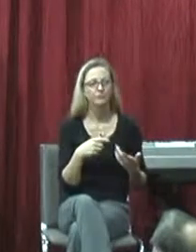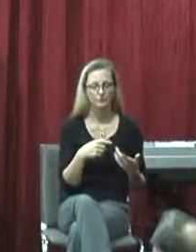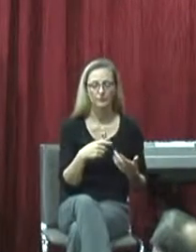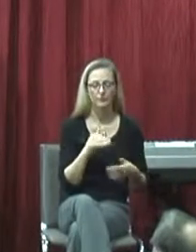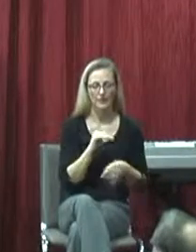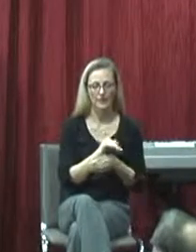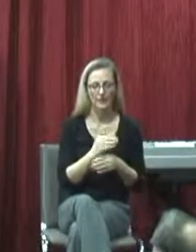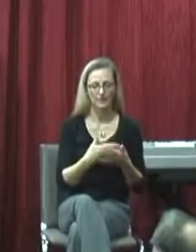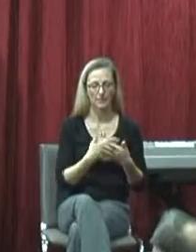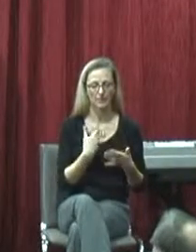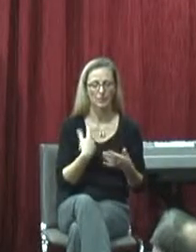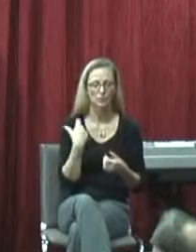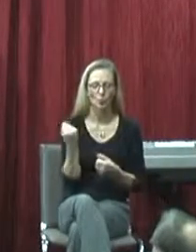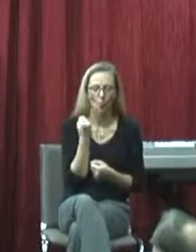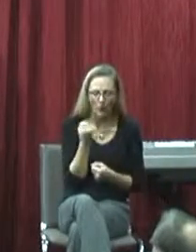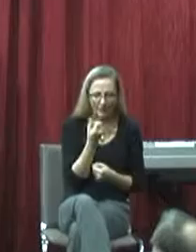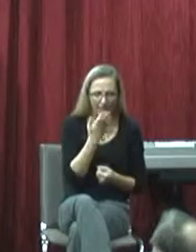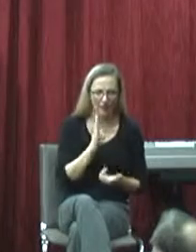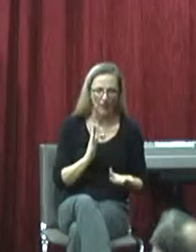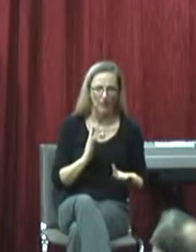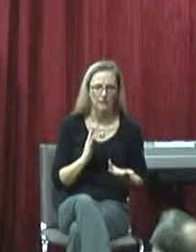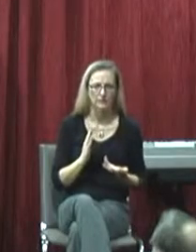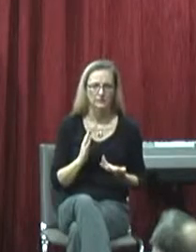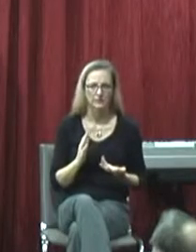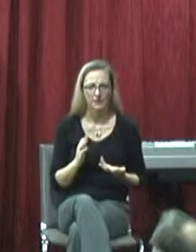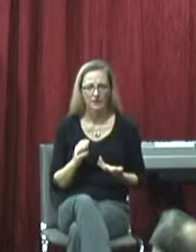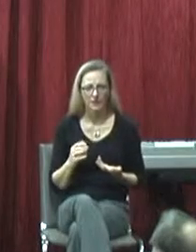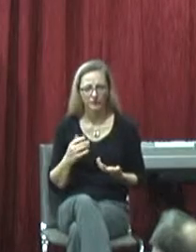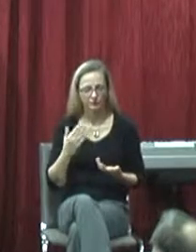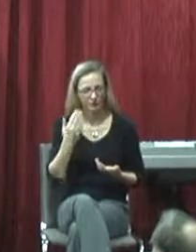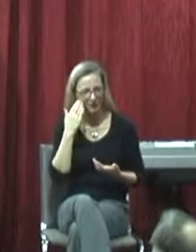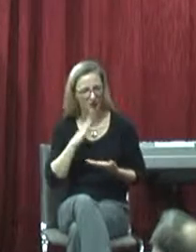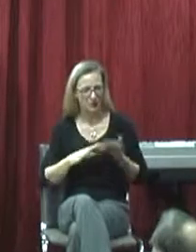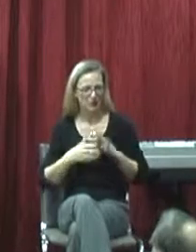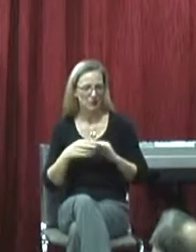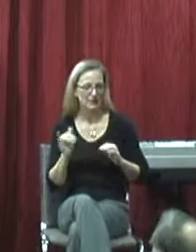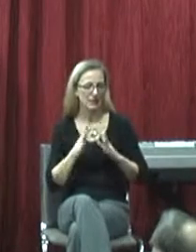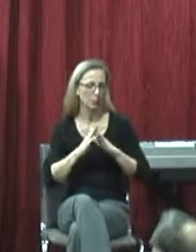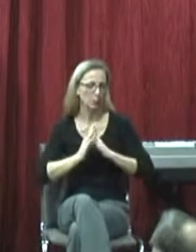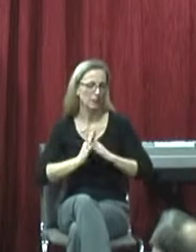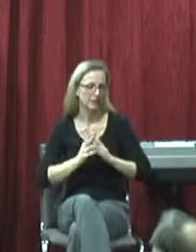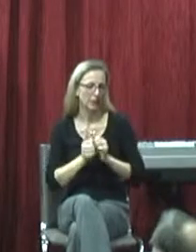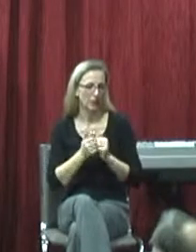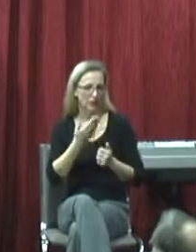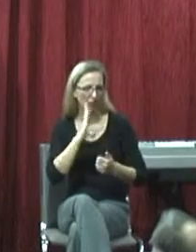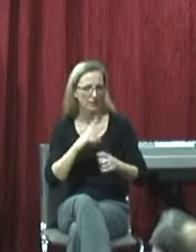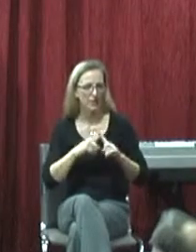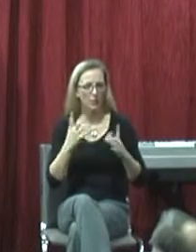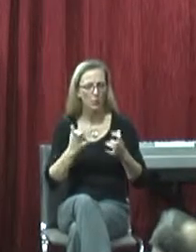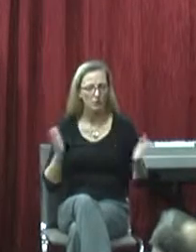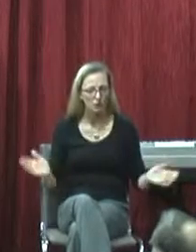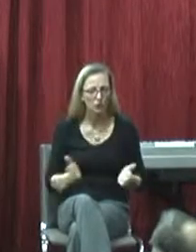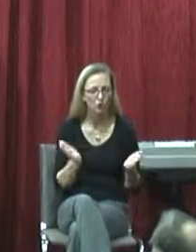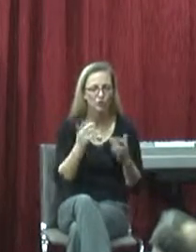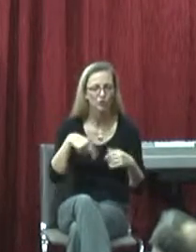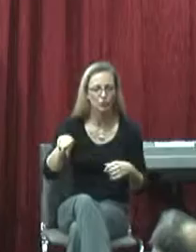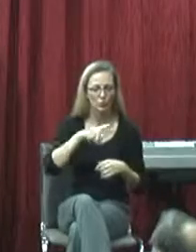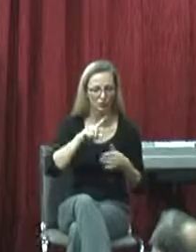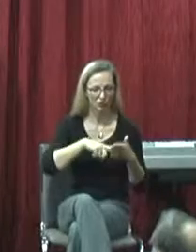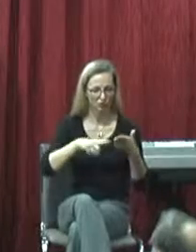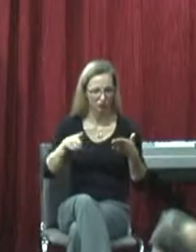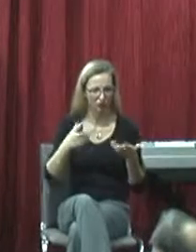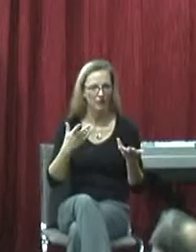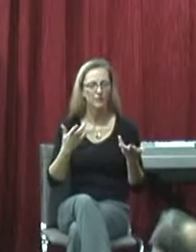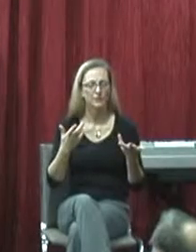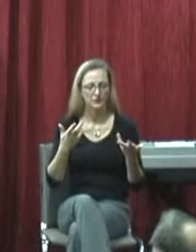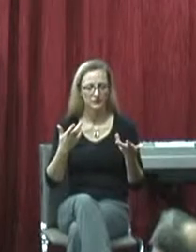Esau holding on to God. Now, some of you might know this story as wrestling with God, but I want to encourage you to check out one of the things that the Lord